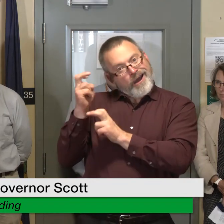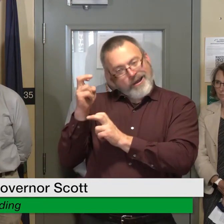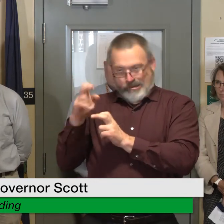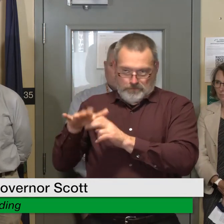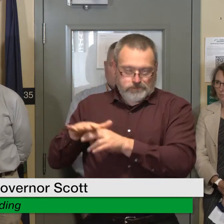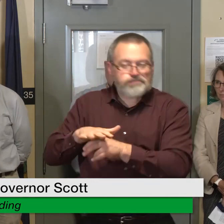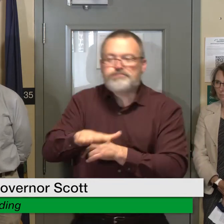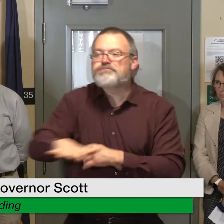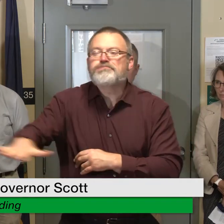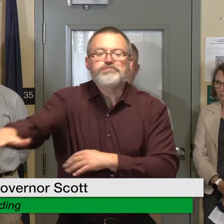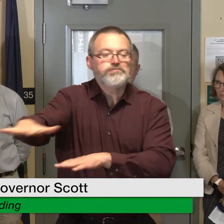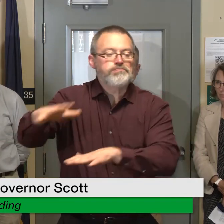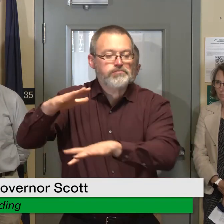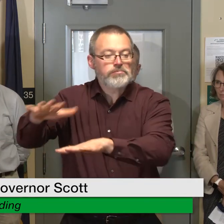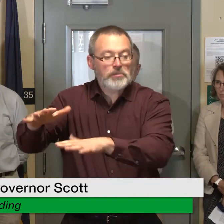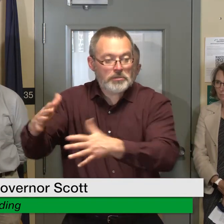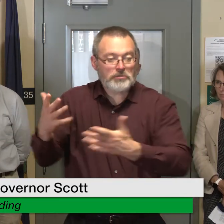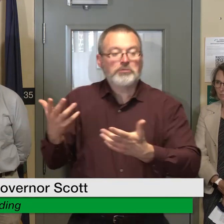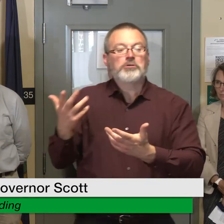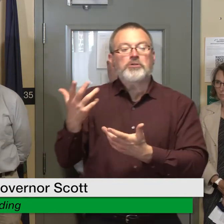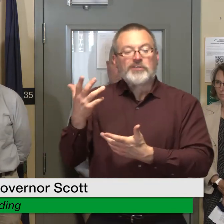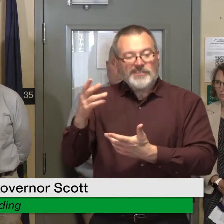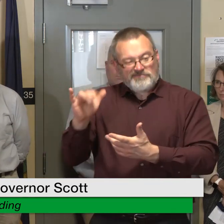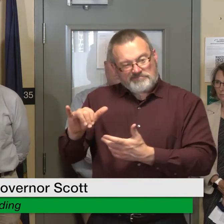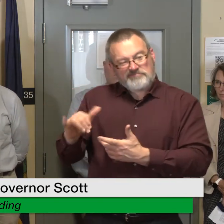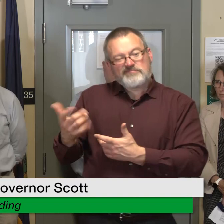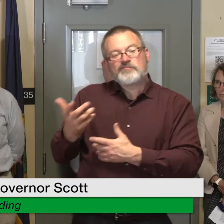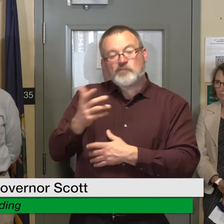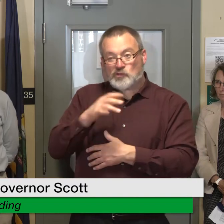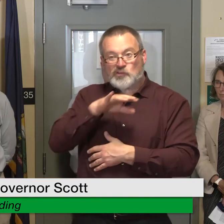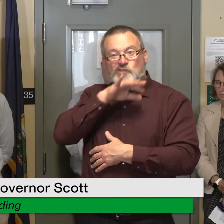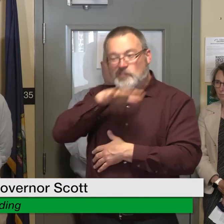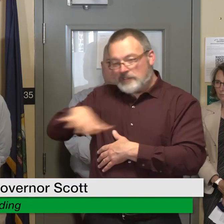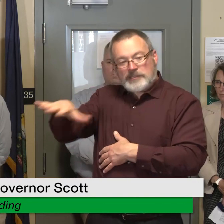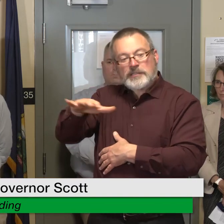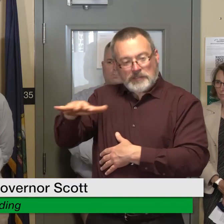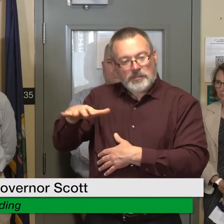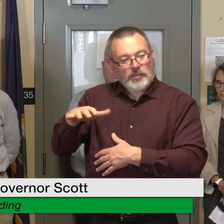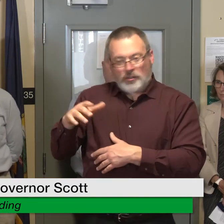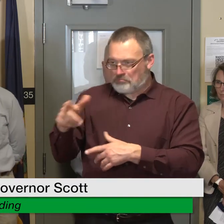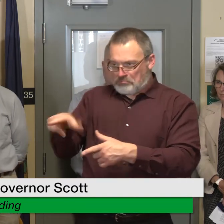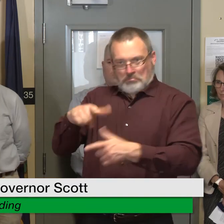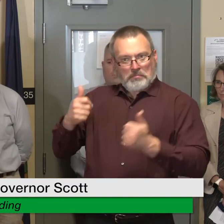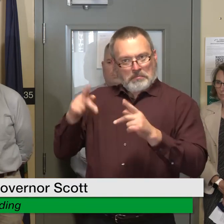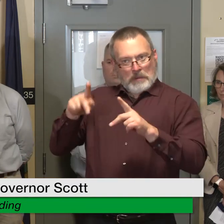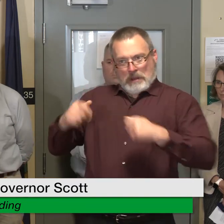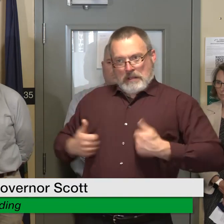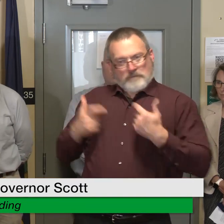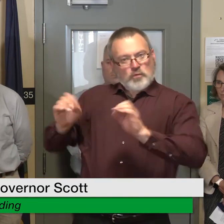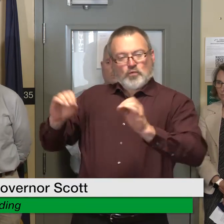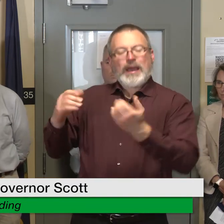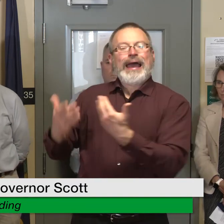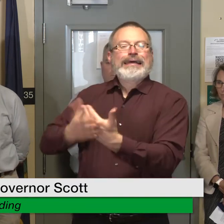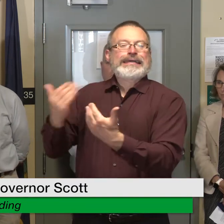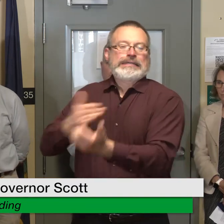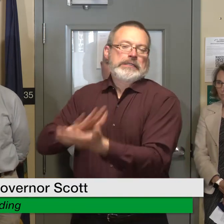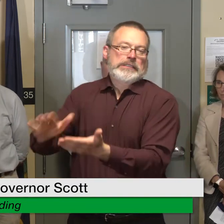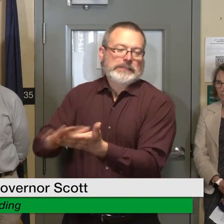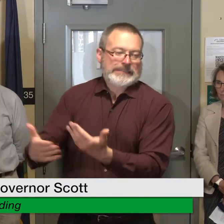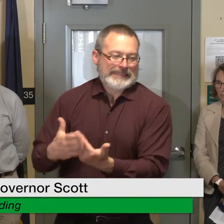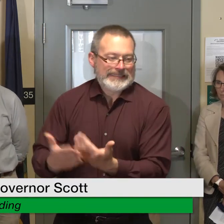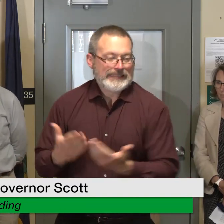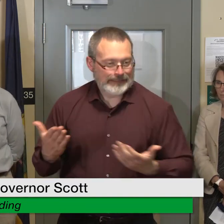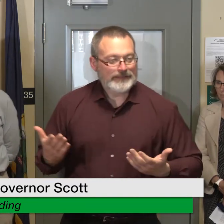debris, ideally in safe, unpopulated areas. To be clear, reconnecting and